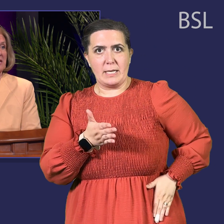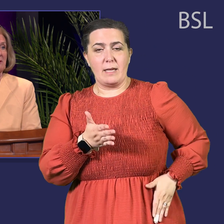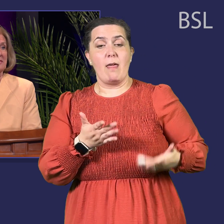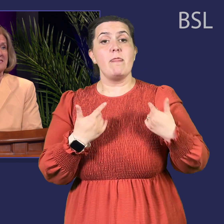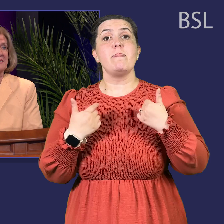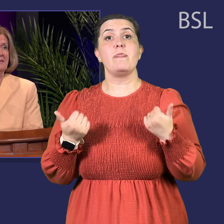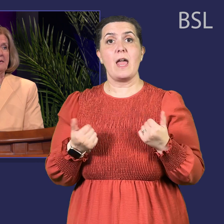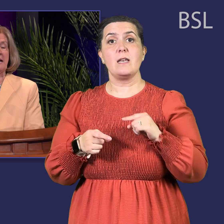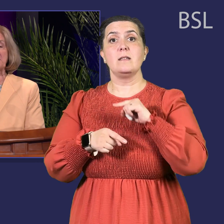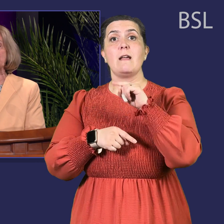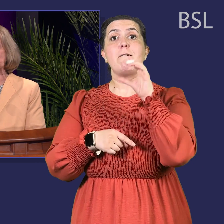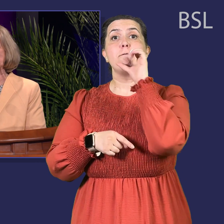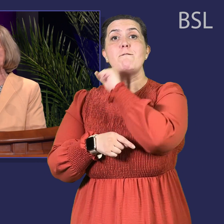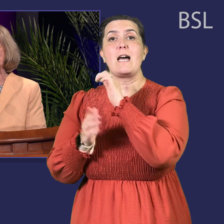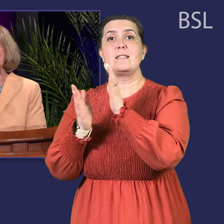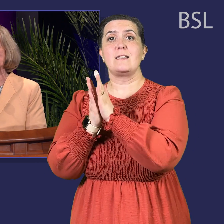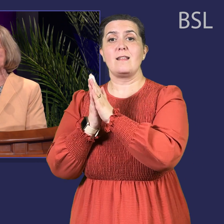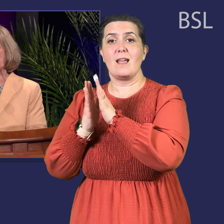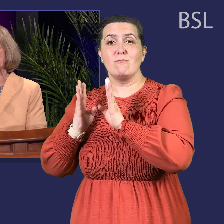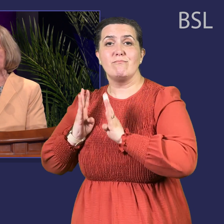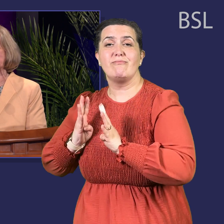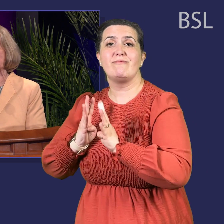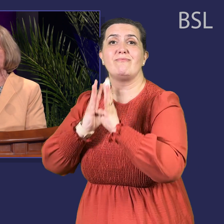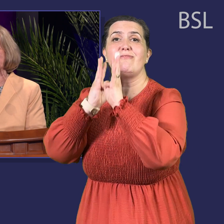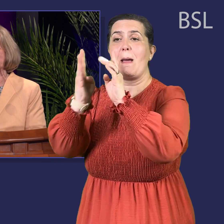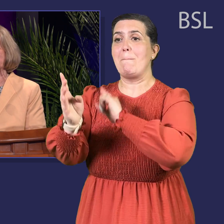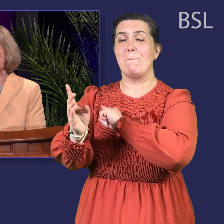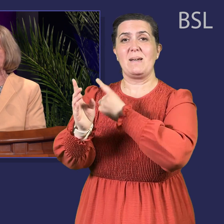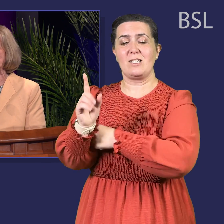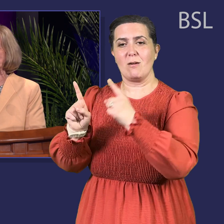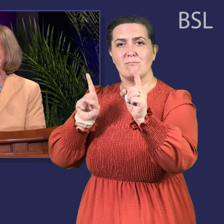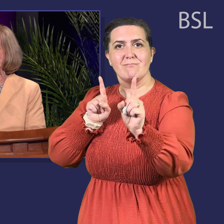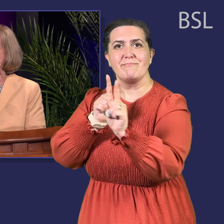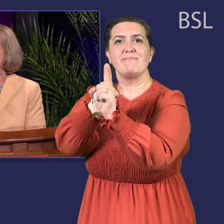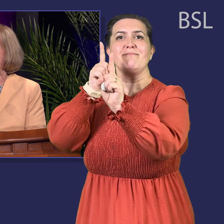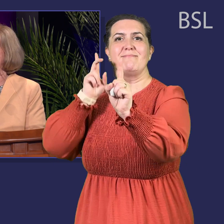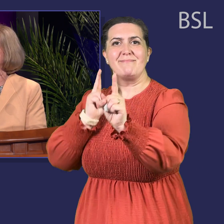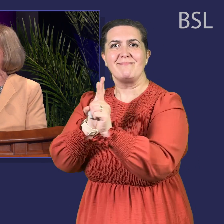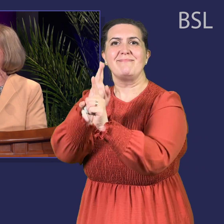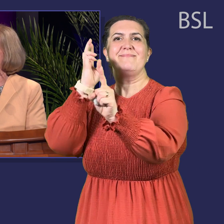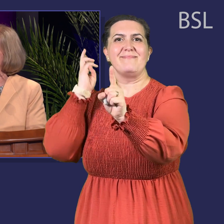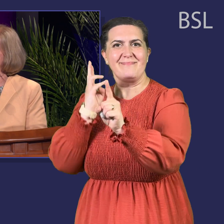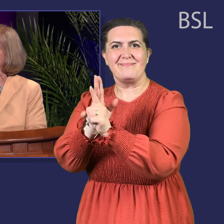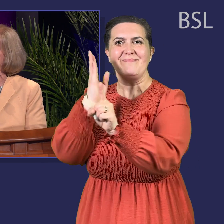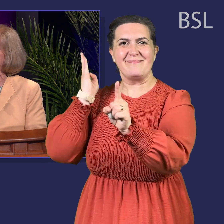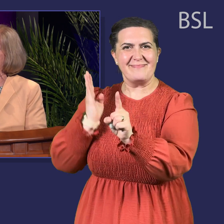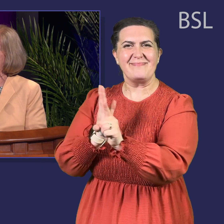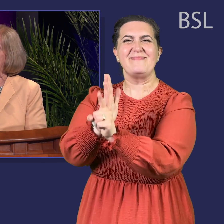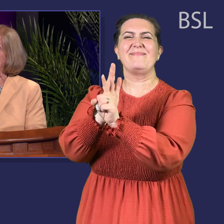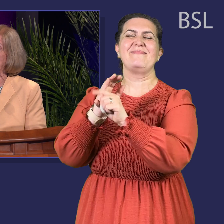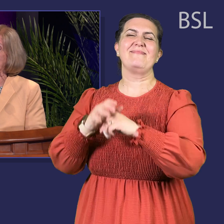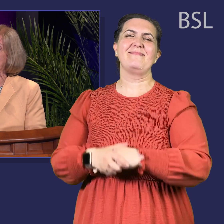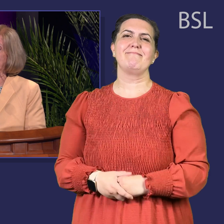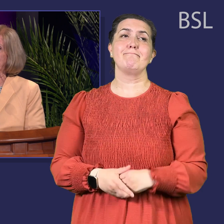our allowance, and then took us to the bishop on fast Sundays and introduced each of us as we handed the bishop our